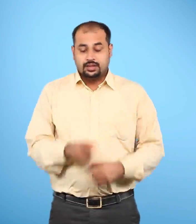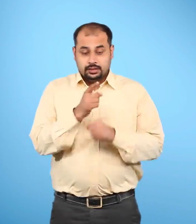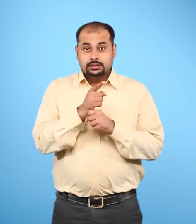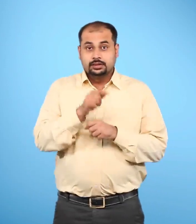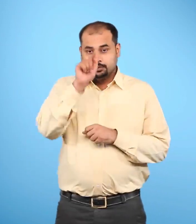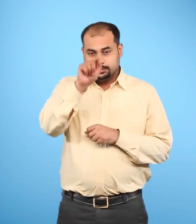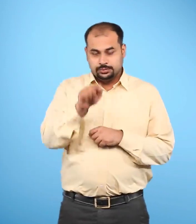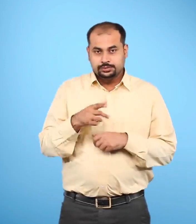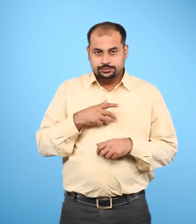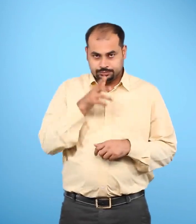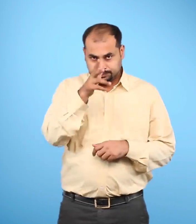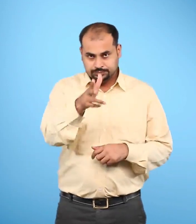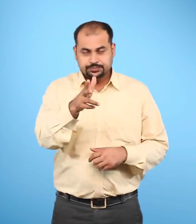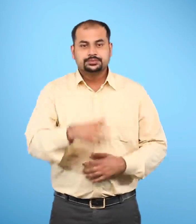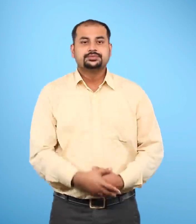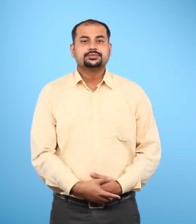For the teacher.